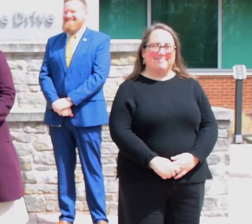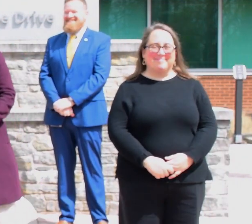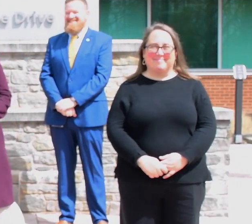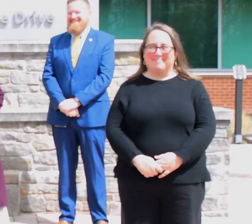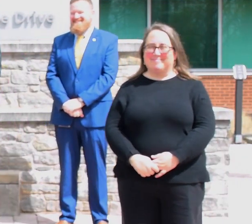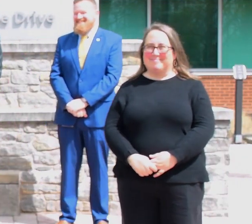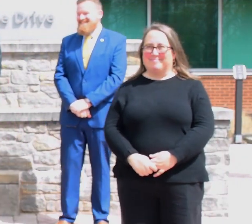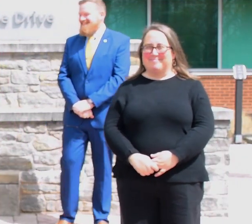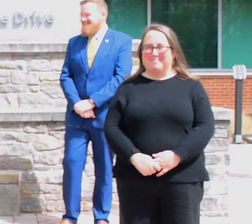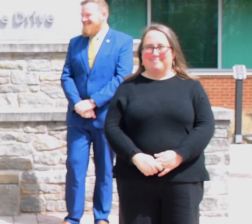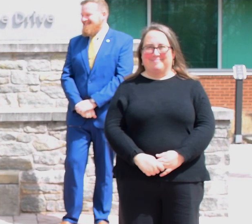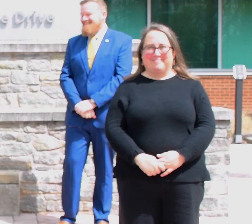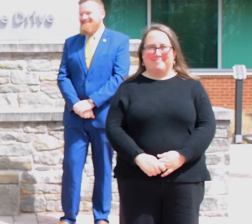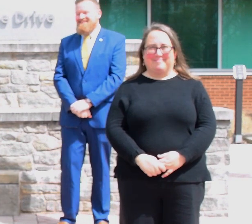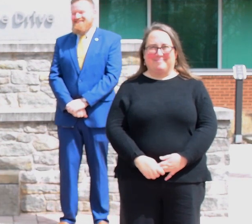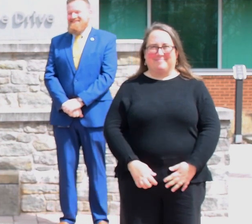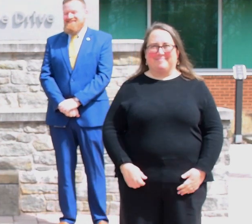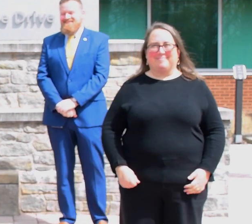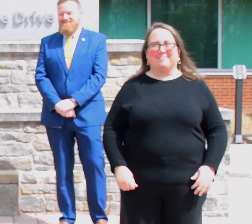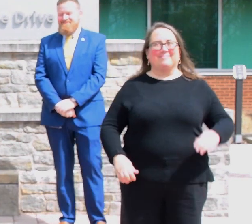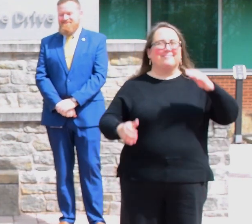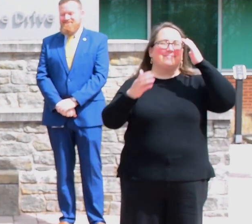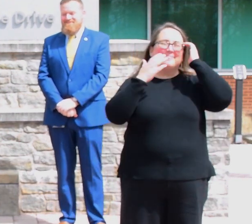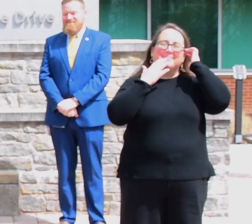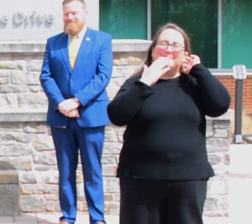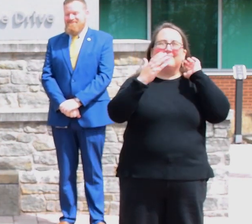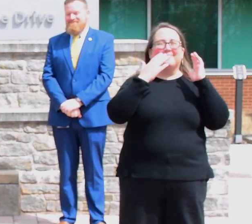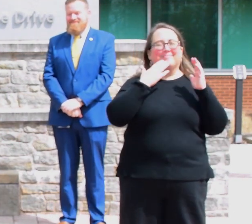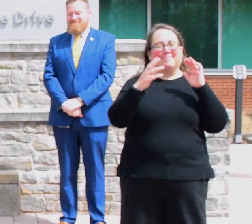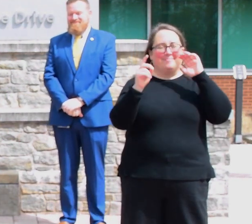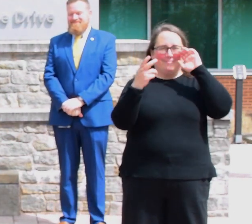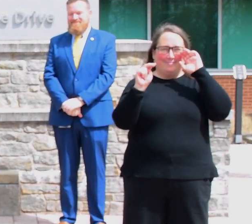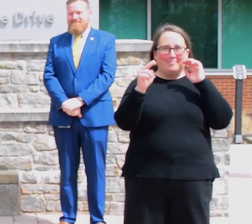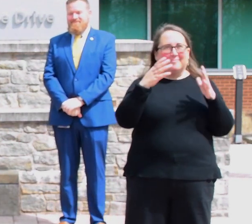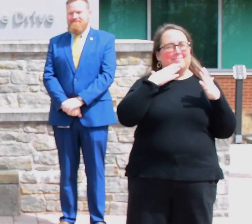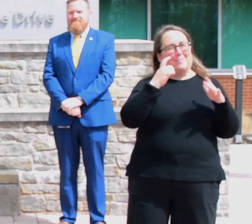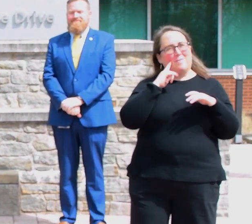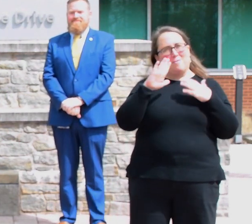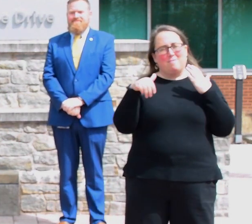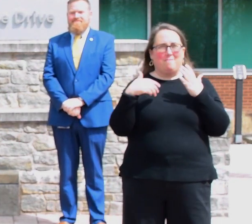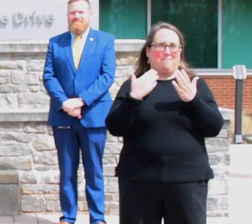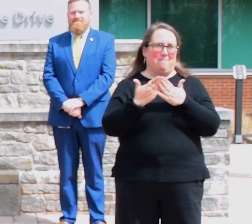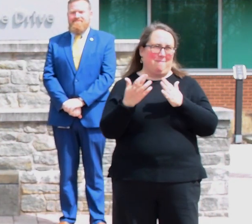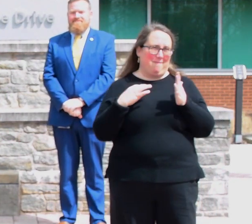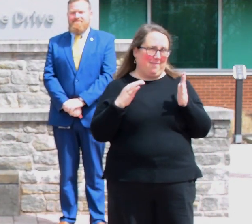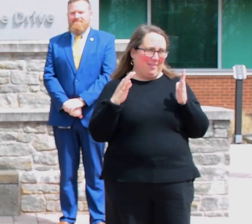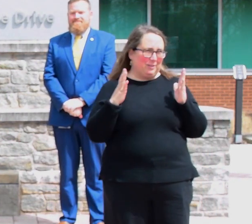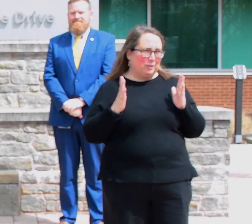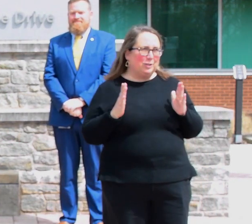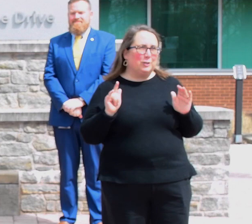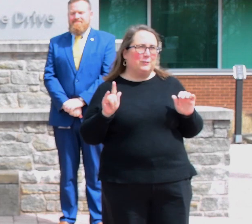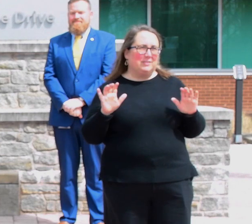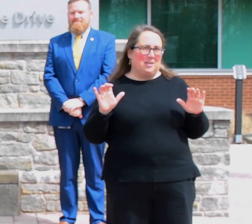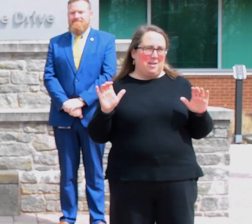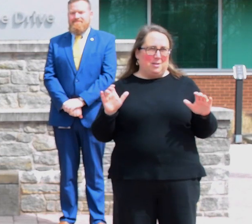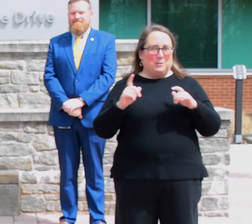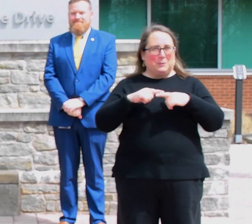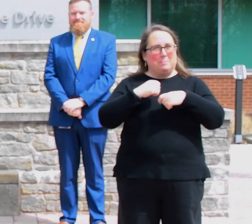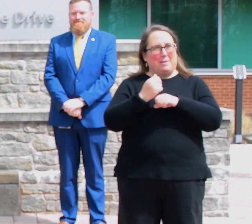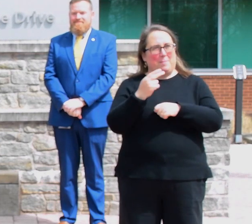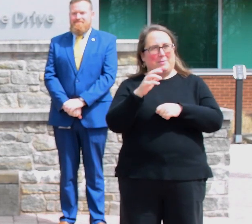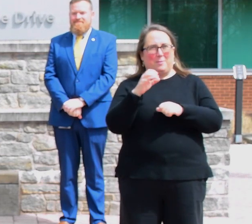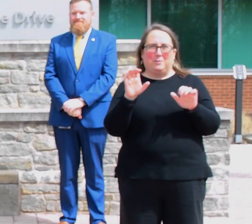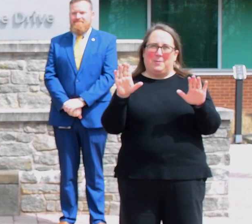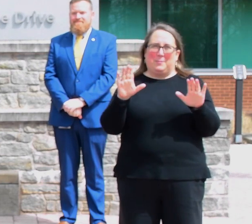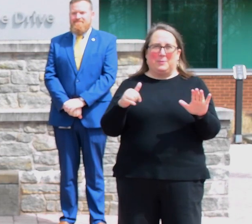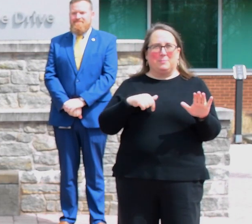You're welcome. Thank you, Dan, and thank you for all of the volunteering that you have done to make Howard County